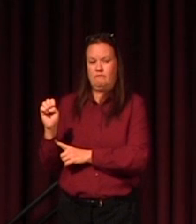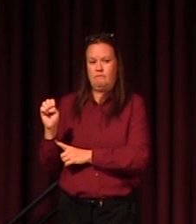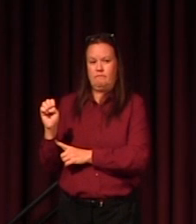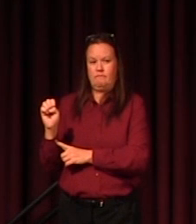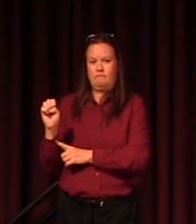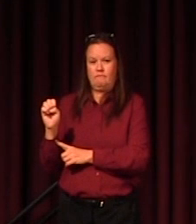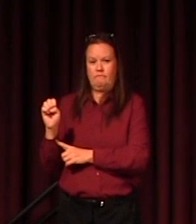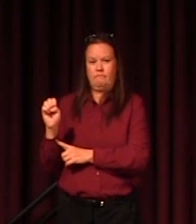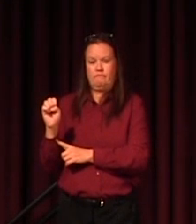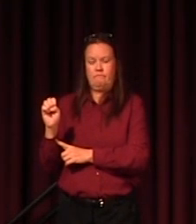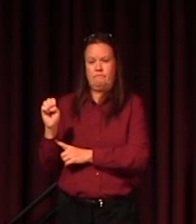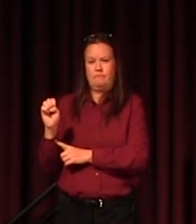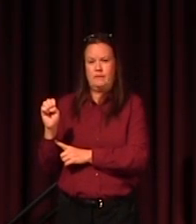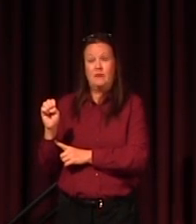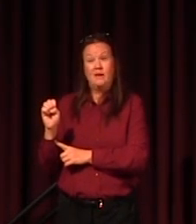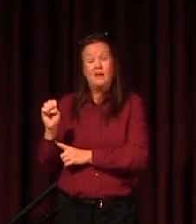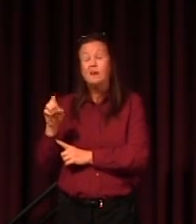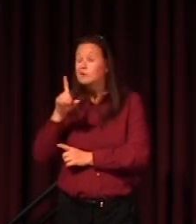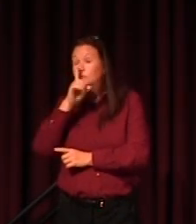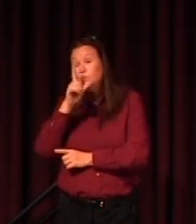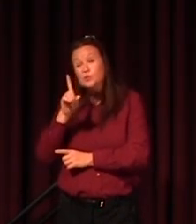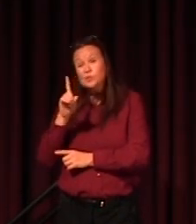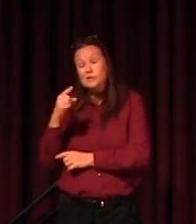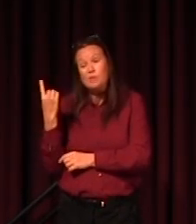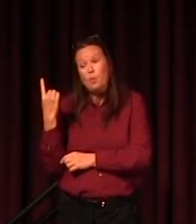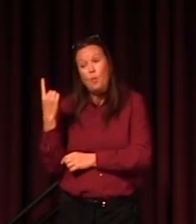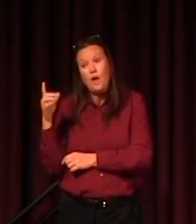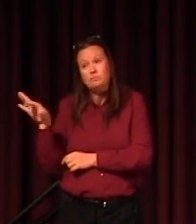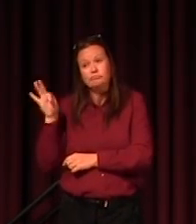It is, in fact, the only alternative.